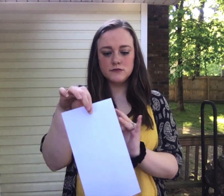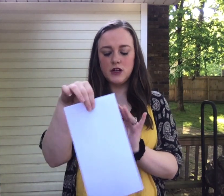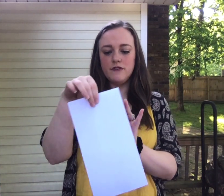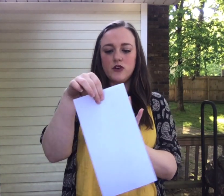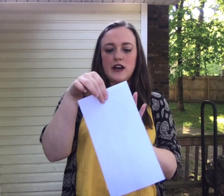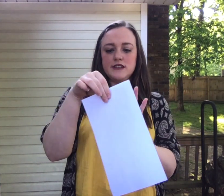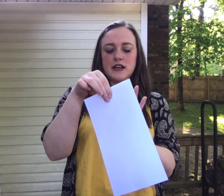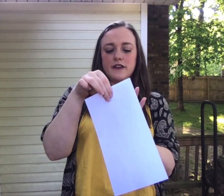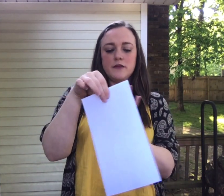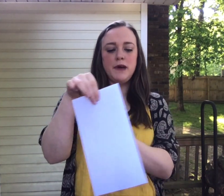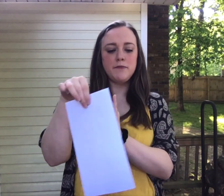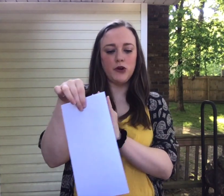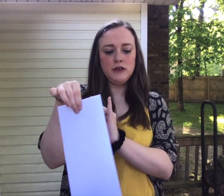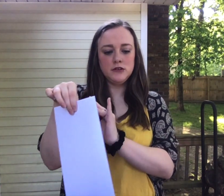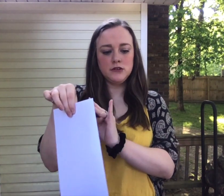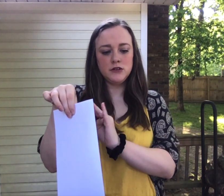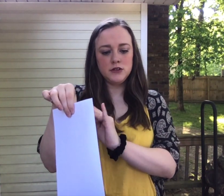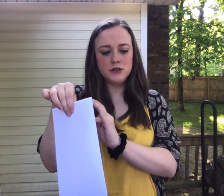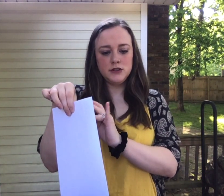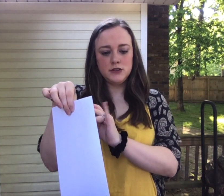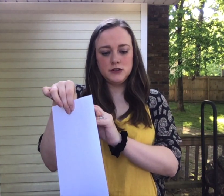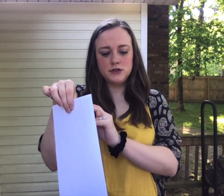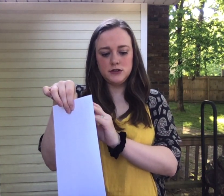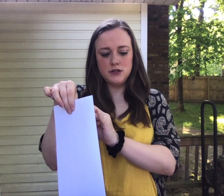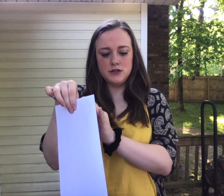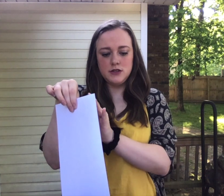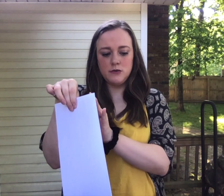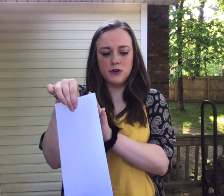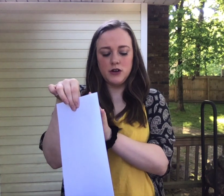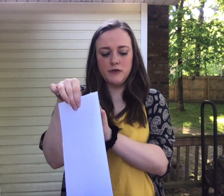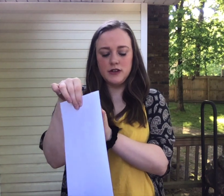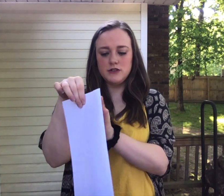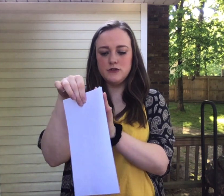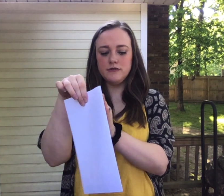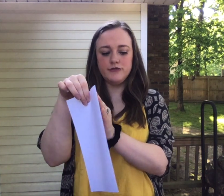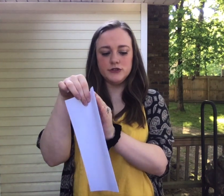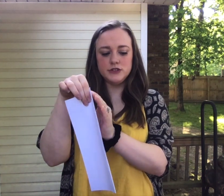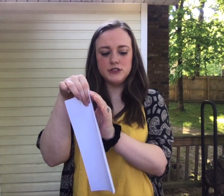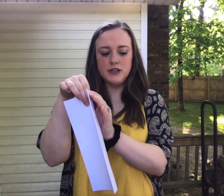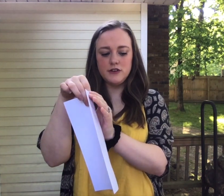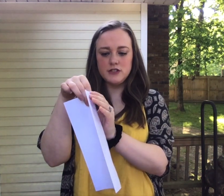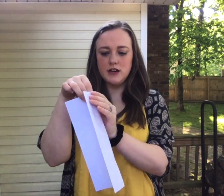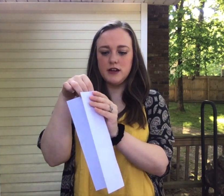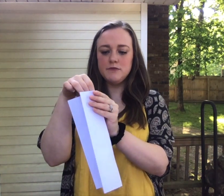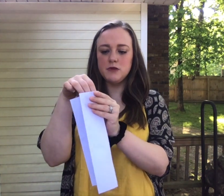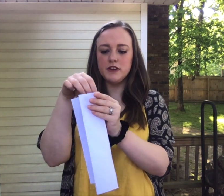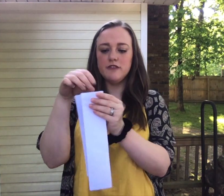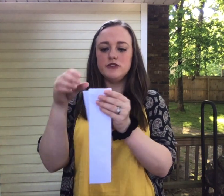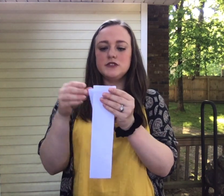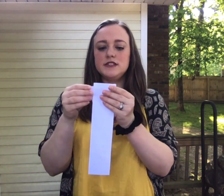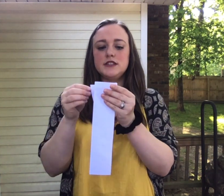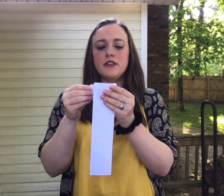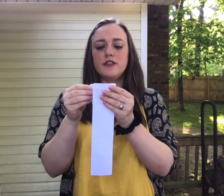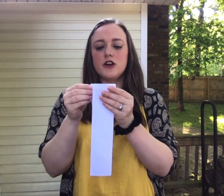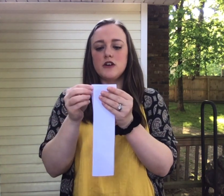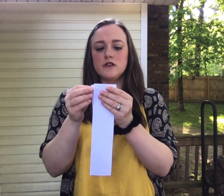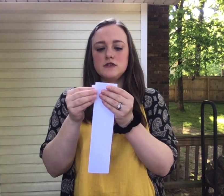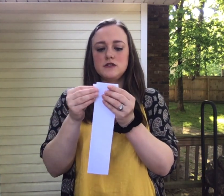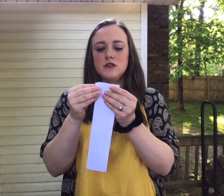of the right side of the paper. And so we're going to fold another time. So we're going to fold into thirds.